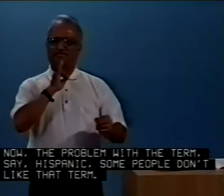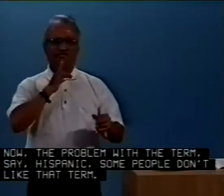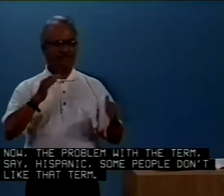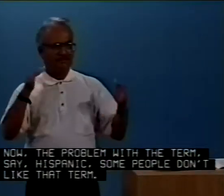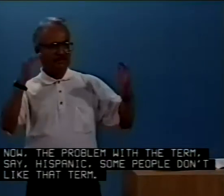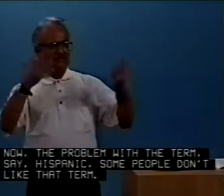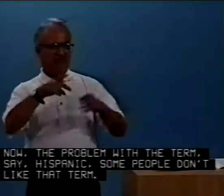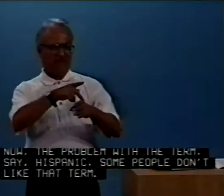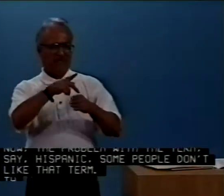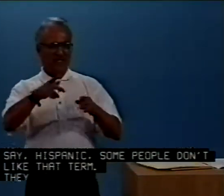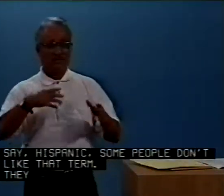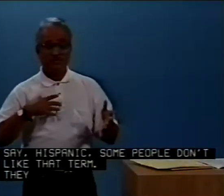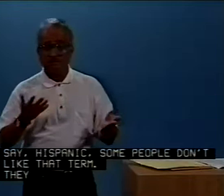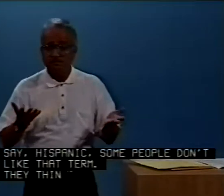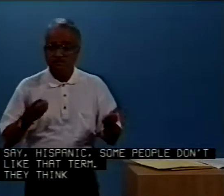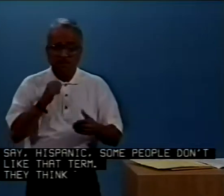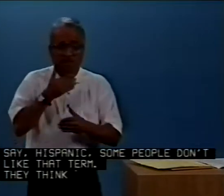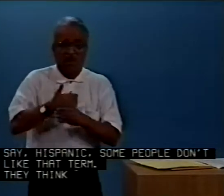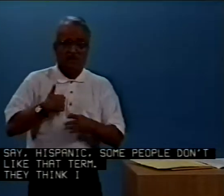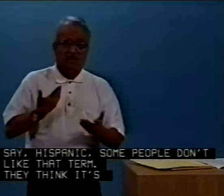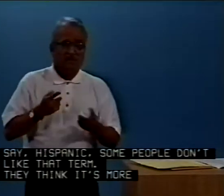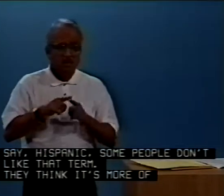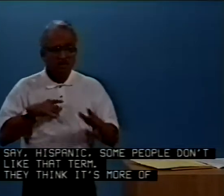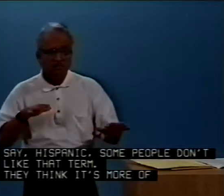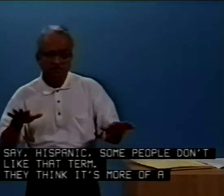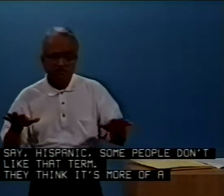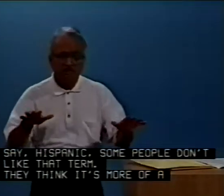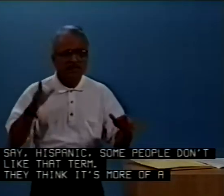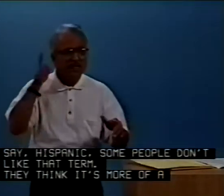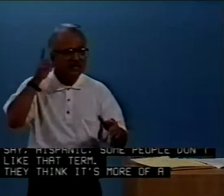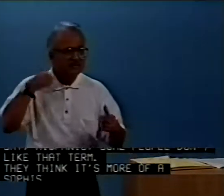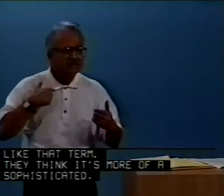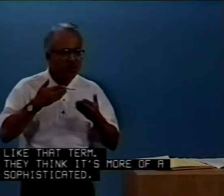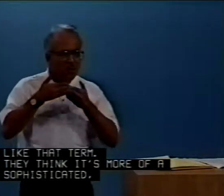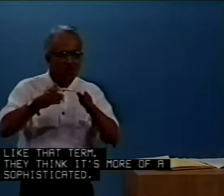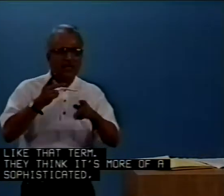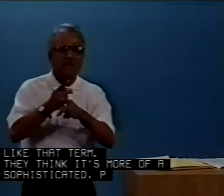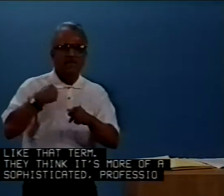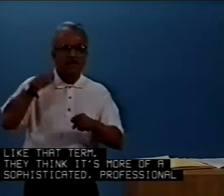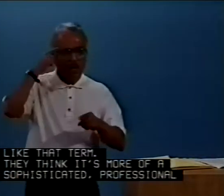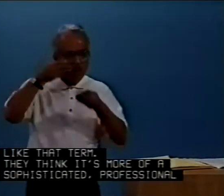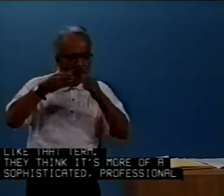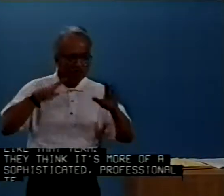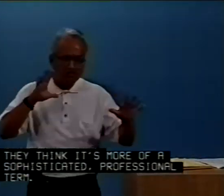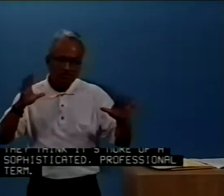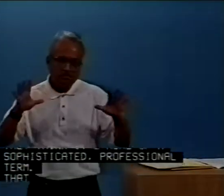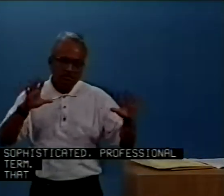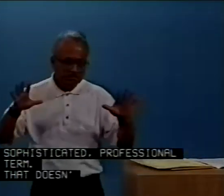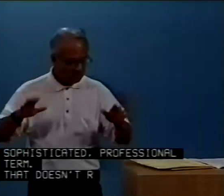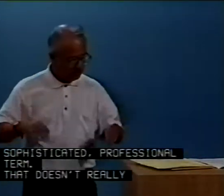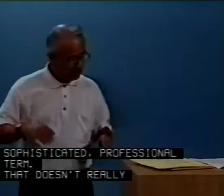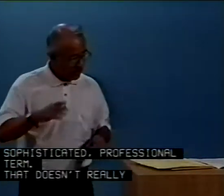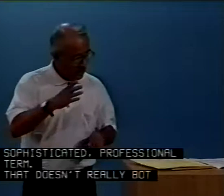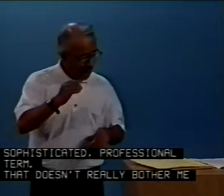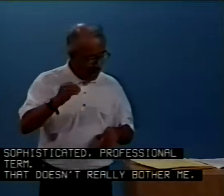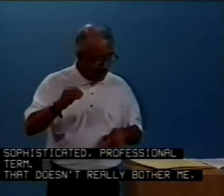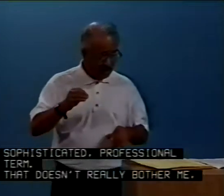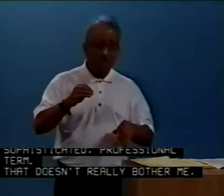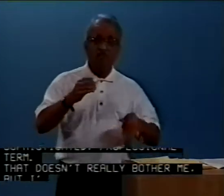more of a sophisticated, professional term. That doesn't really bother me, but I'm listening and I'm open to what people are saying.